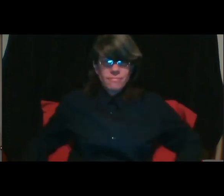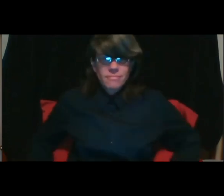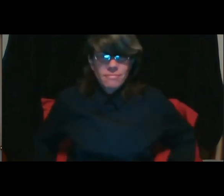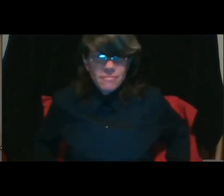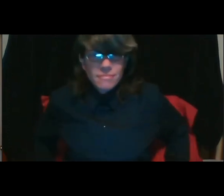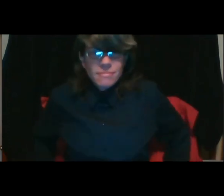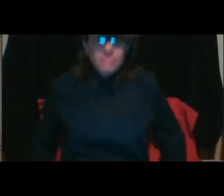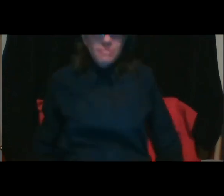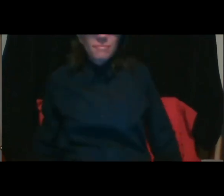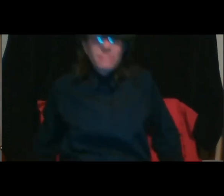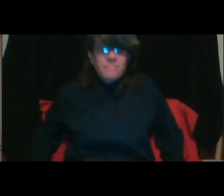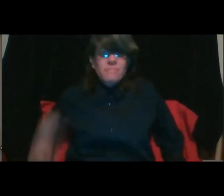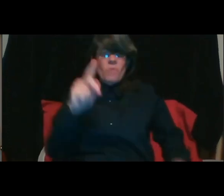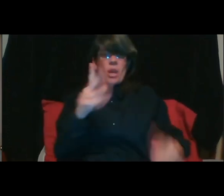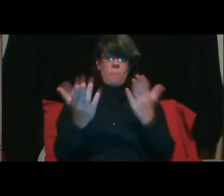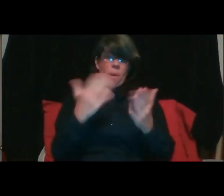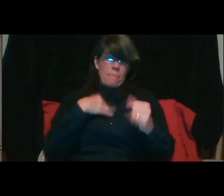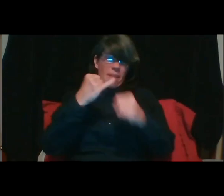This will probably be my last one.